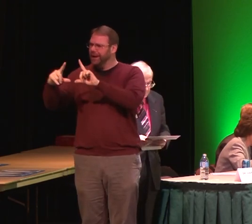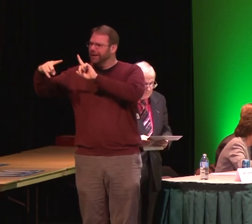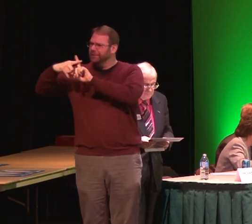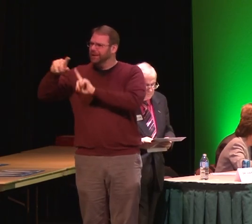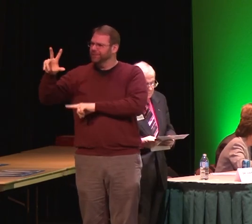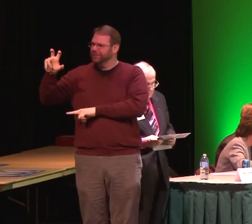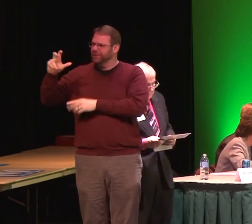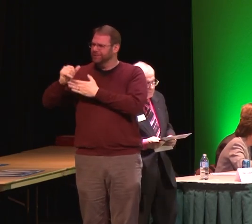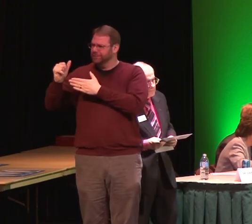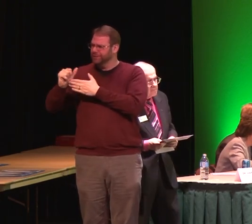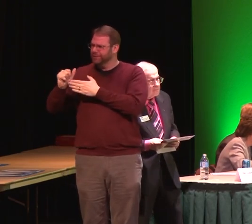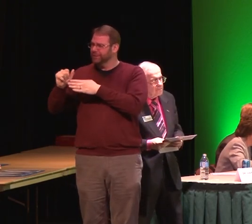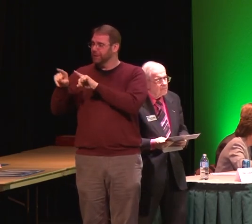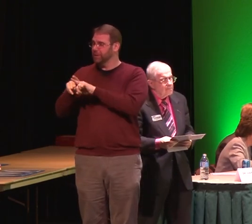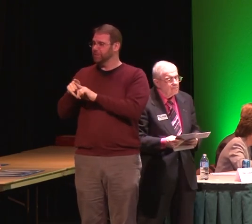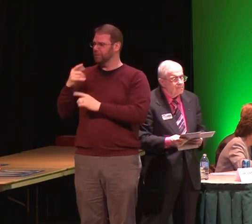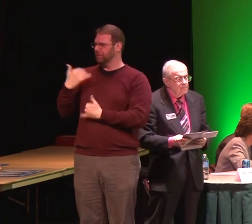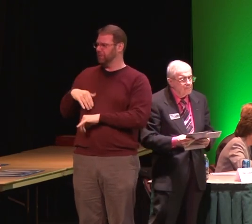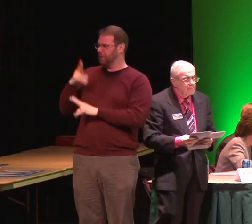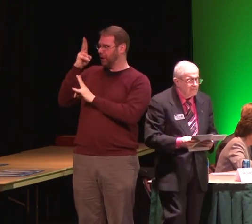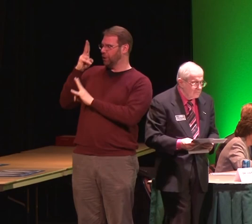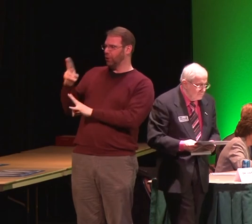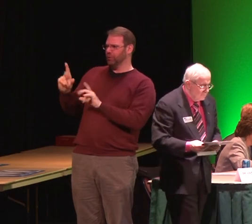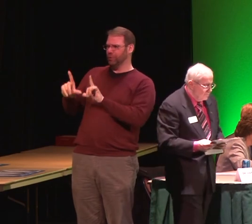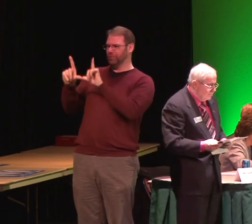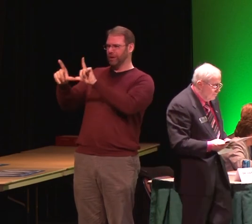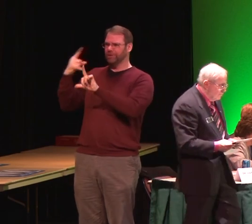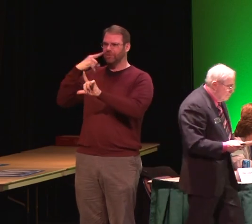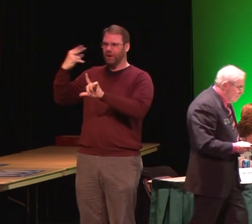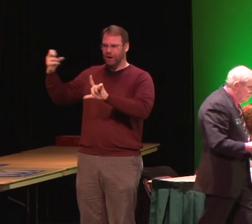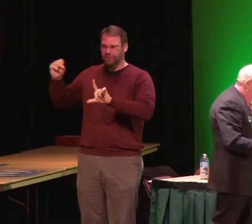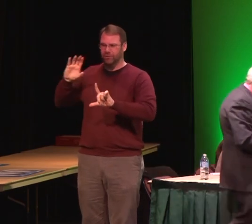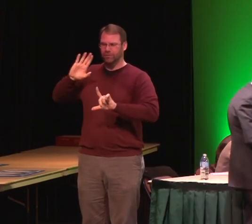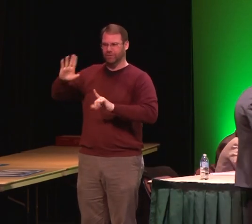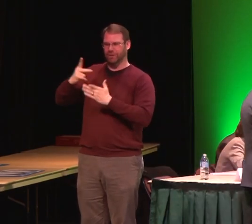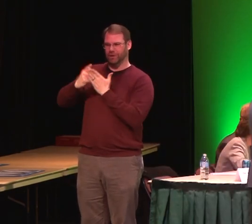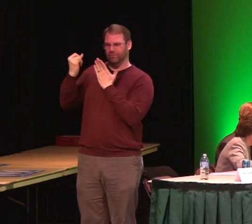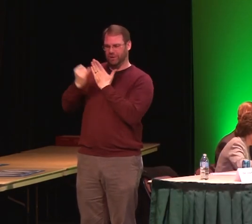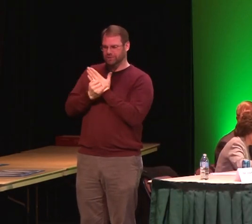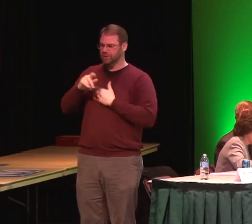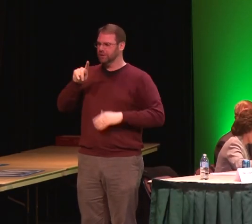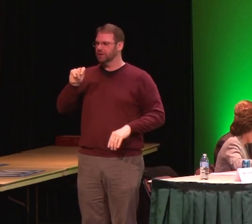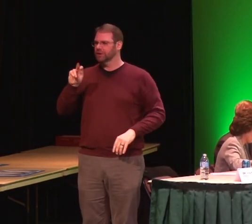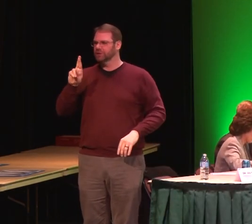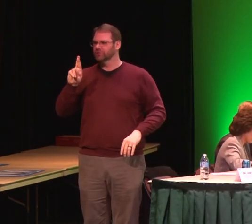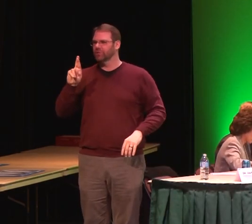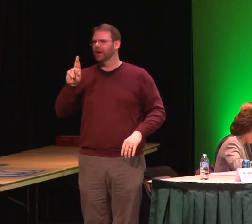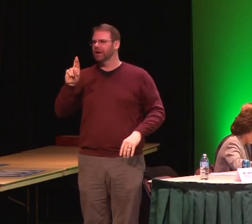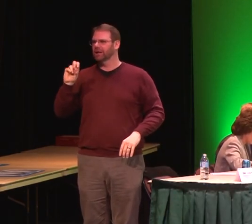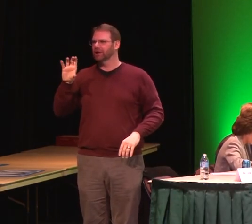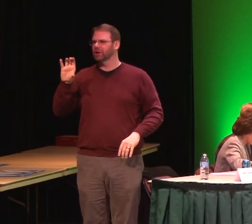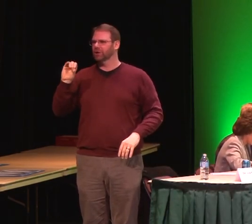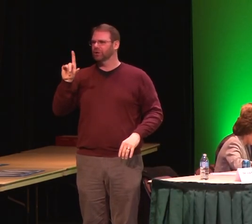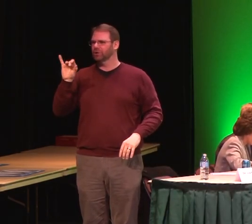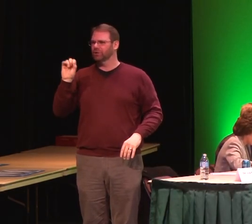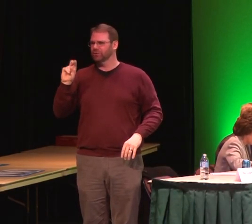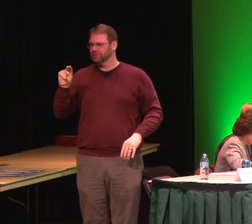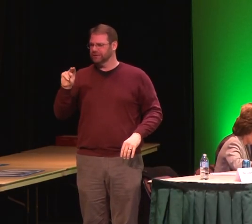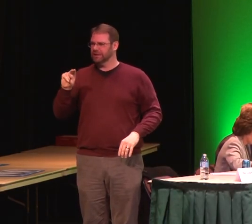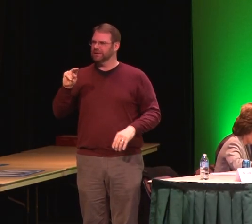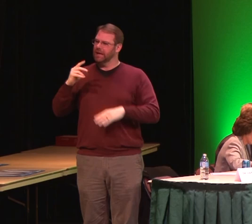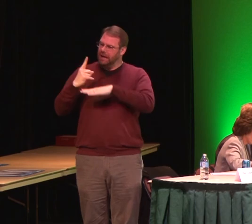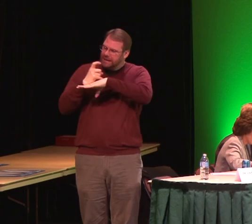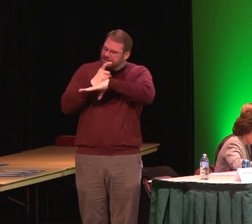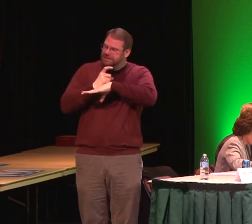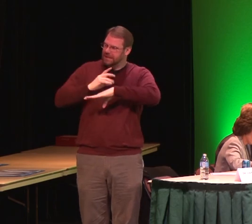and again an honorary plaque for the high school for a project Triclosan, the snail's Achilles heel. We